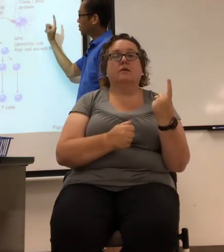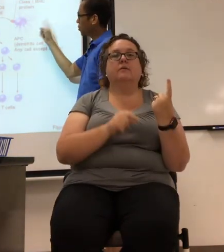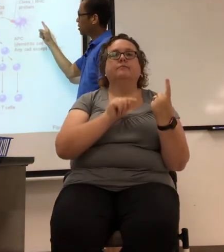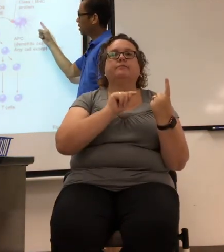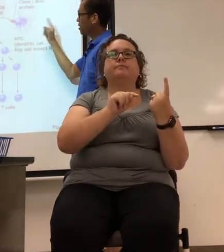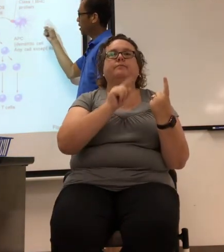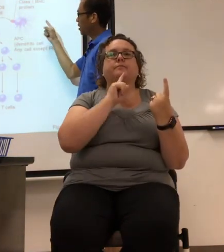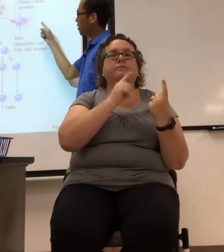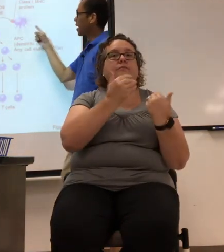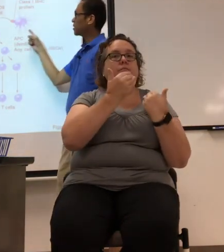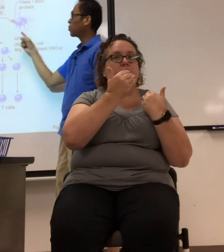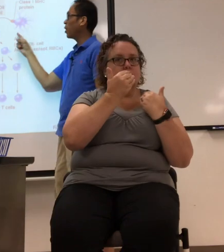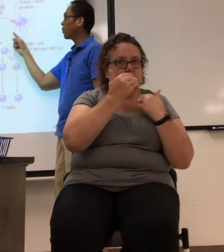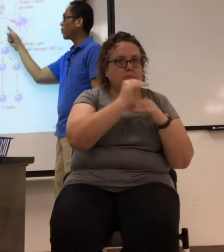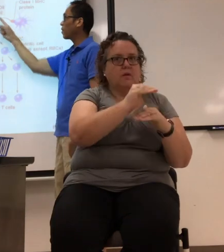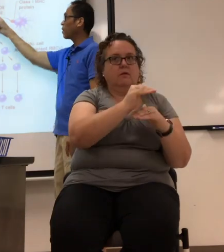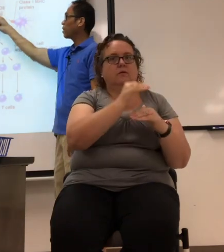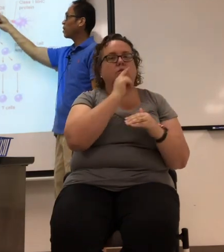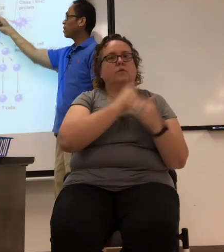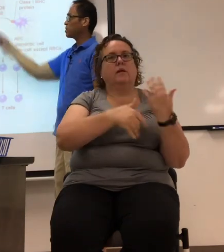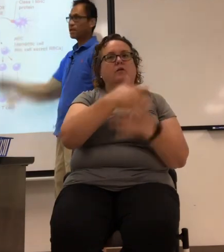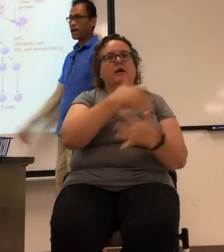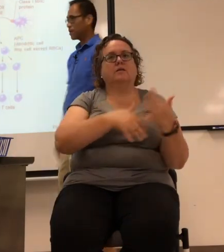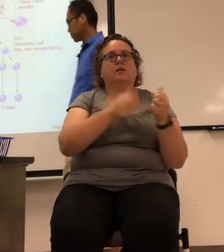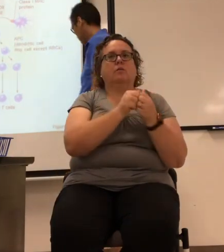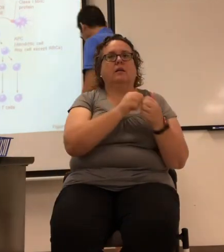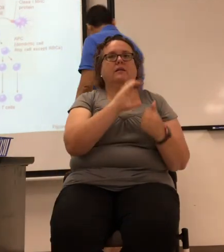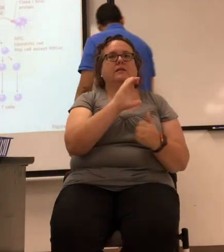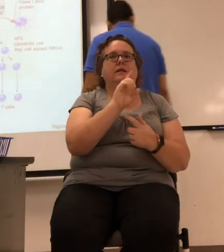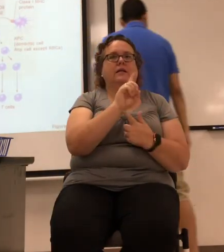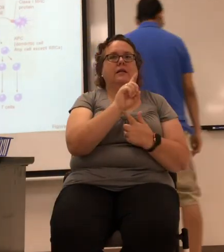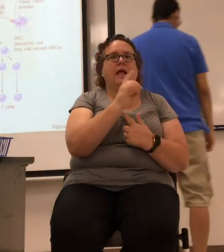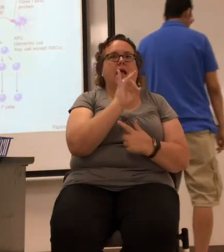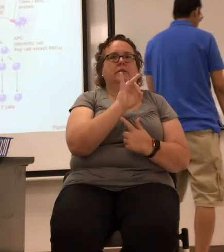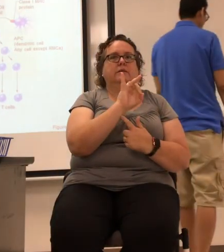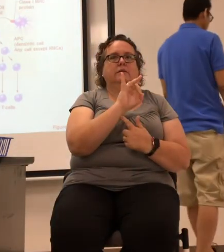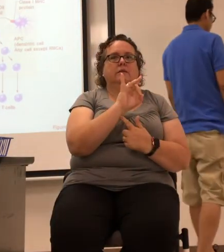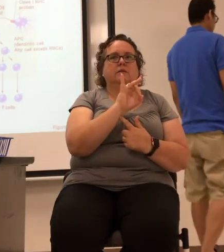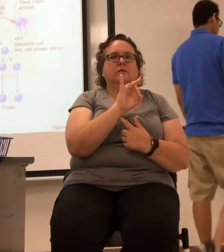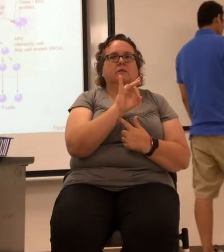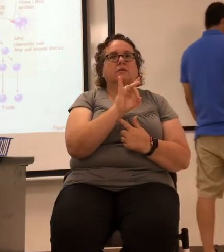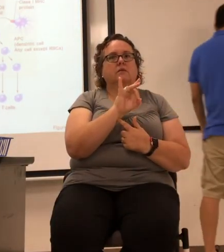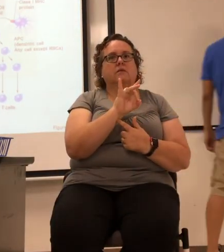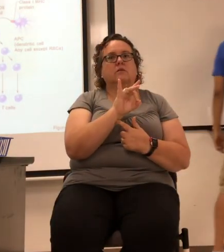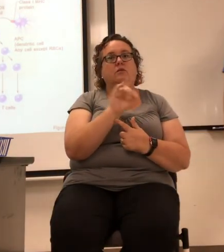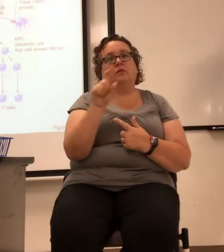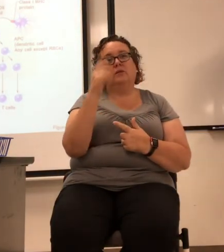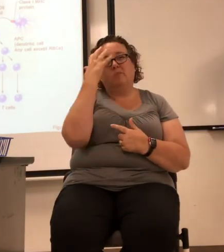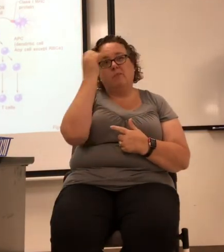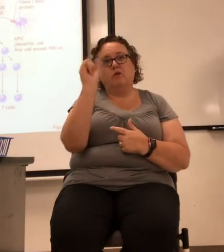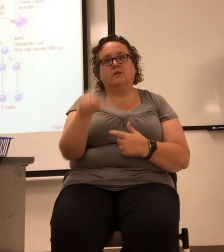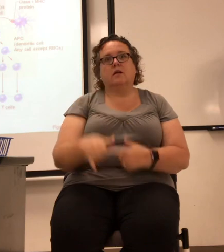are restricted to interacting with CD8s. You should memorize that.